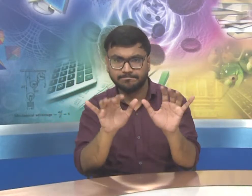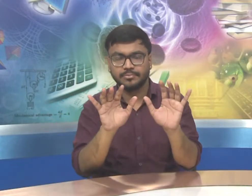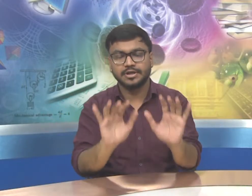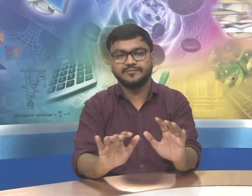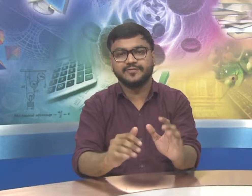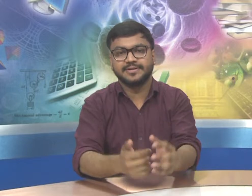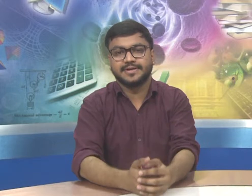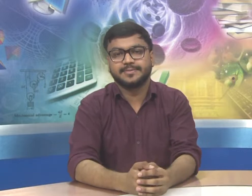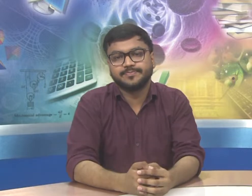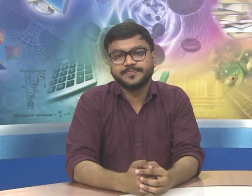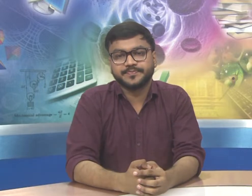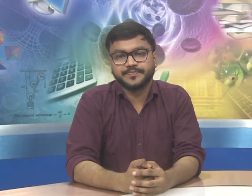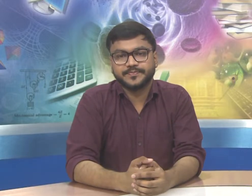one molecule of water.